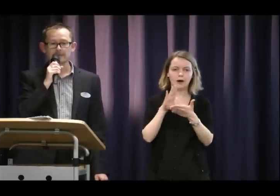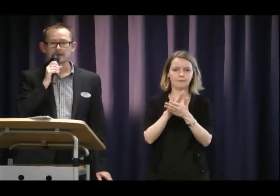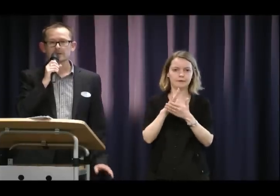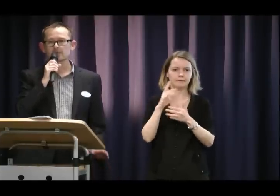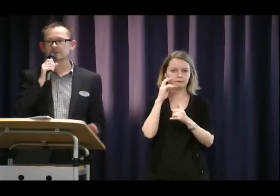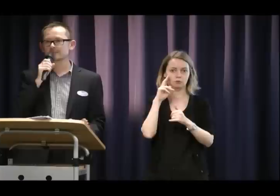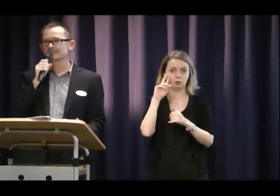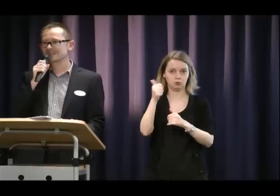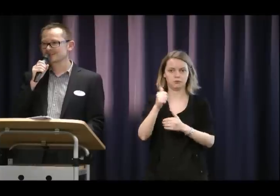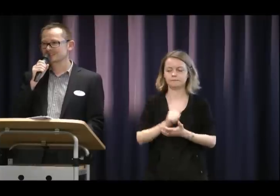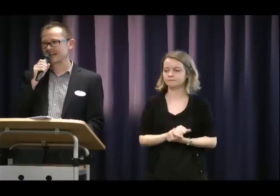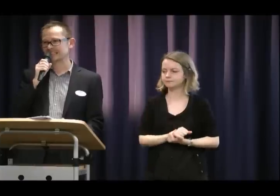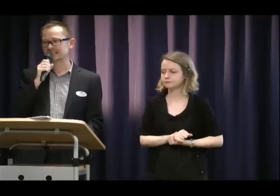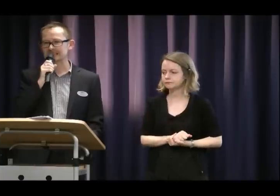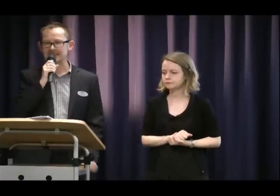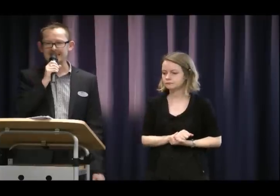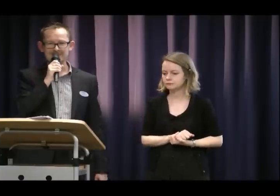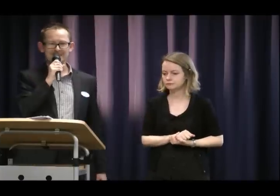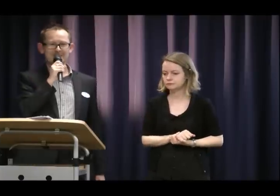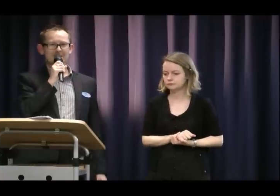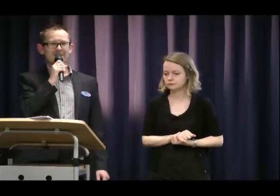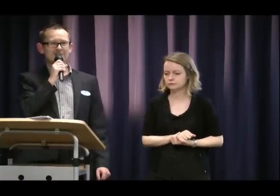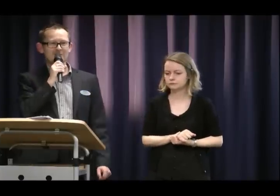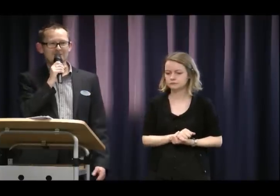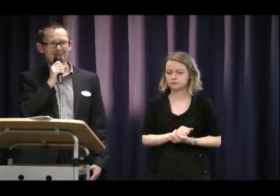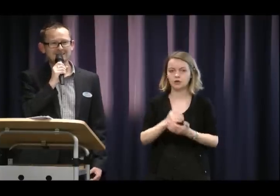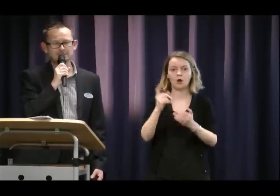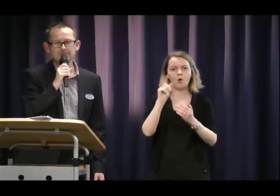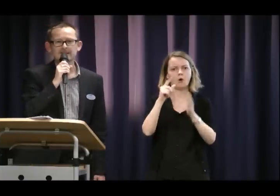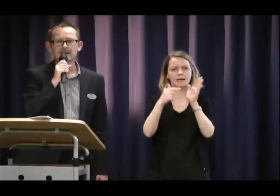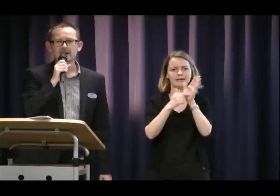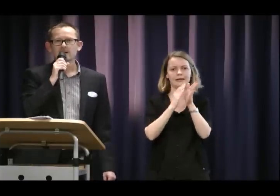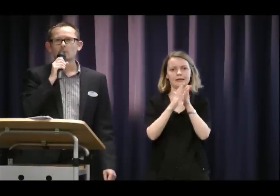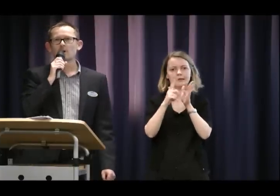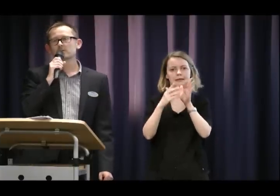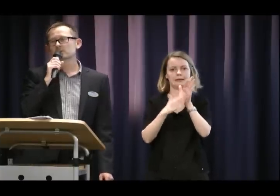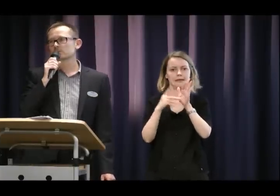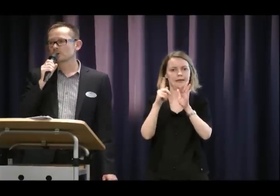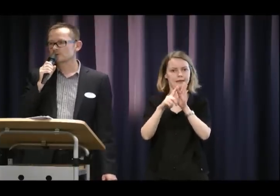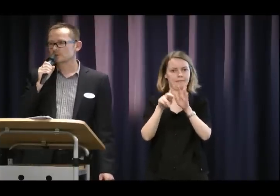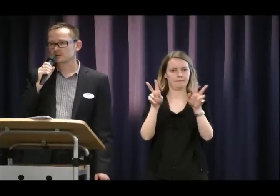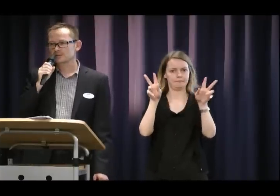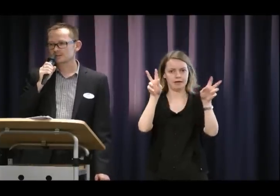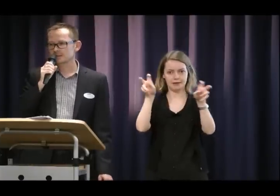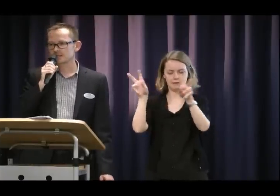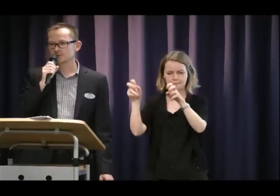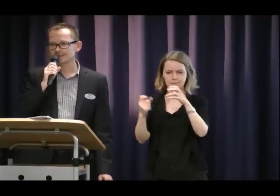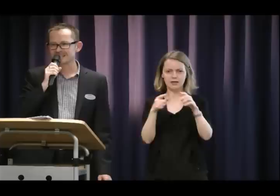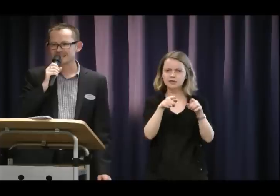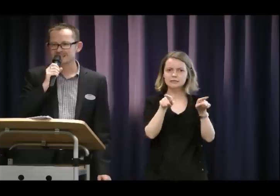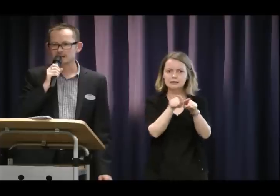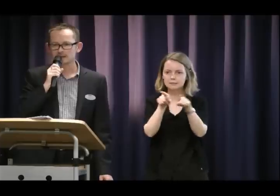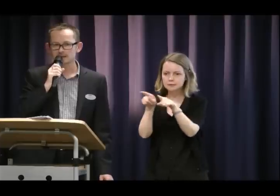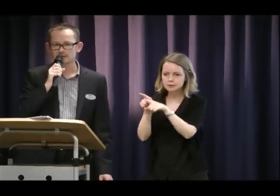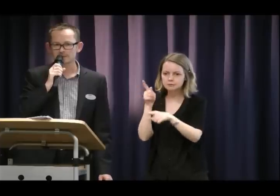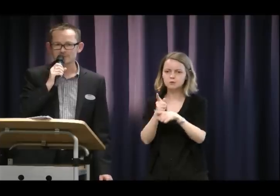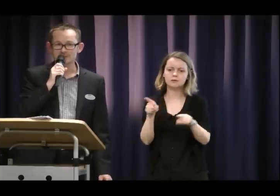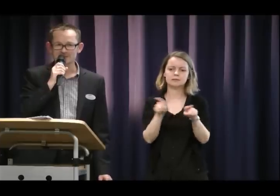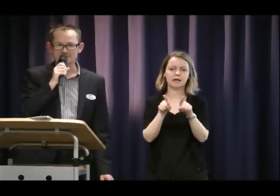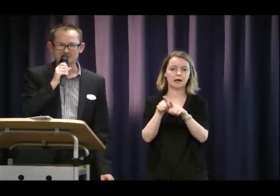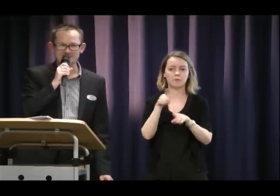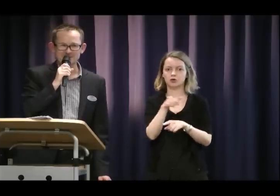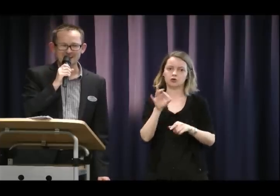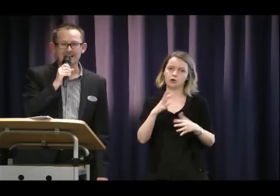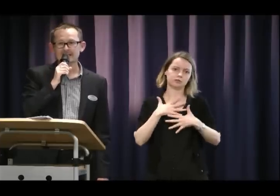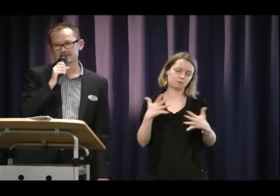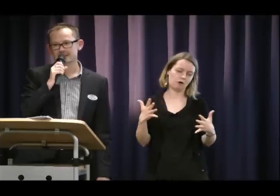with that. There are some definite and clear themes coming out so far. One which will not surprise anyone here, the